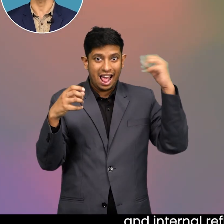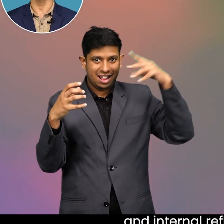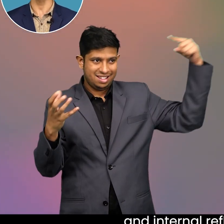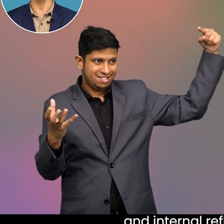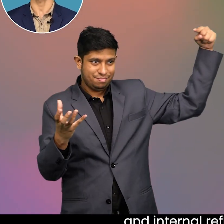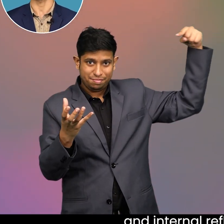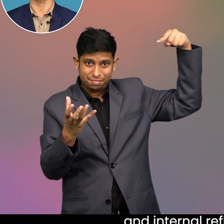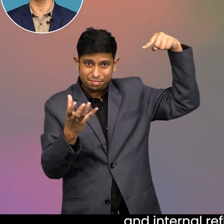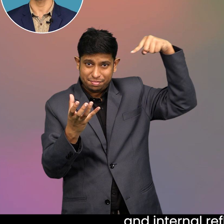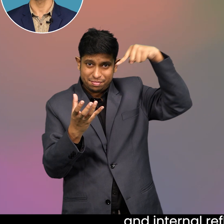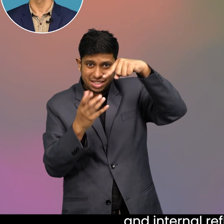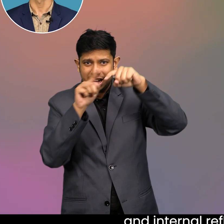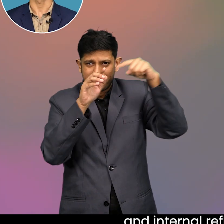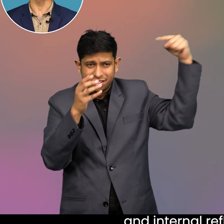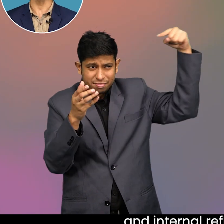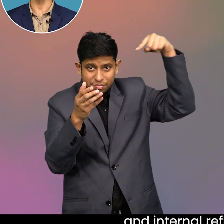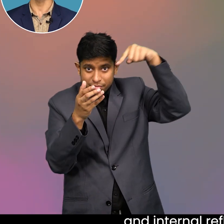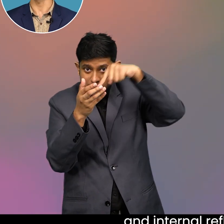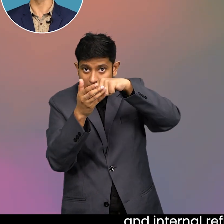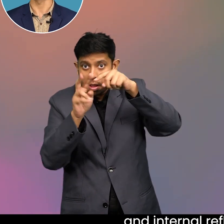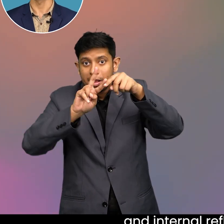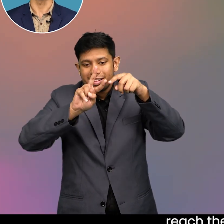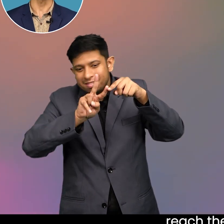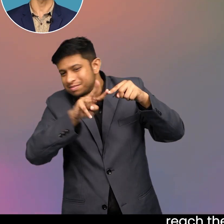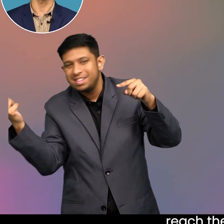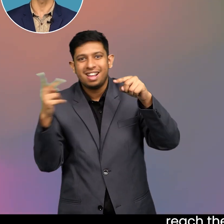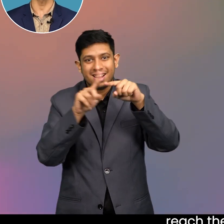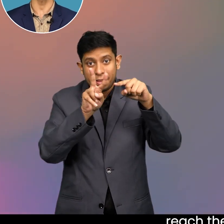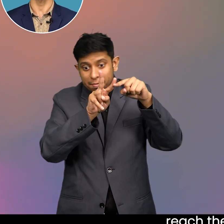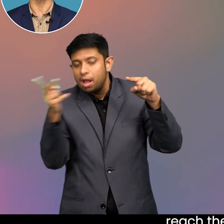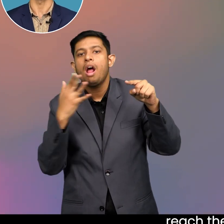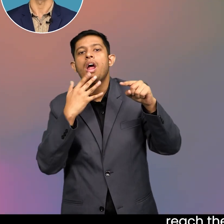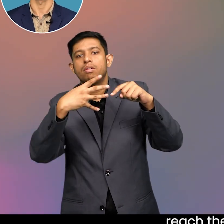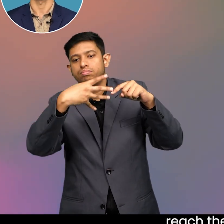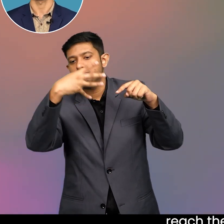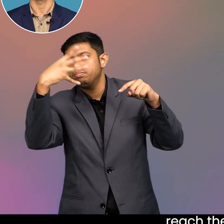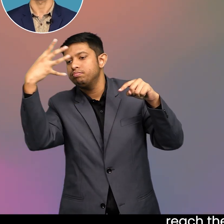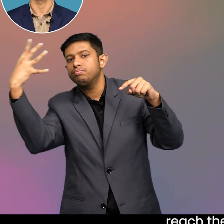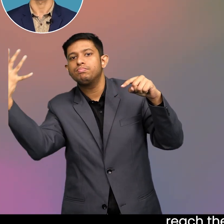and internal reflection, different colours reach the observer's eye.